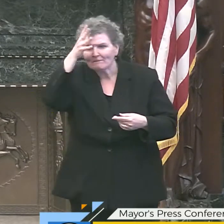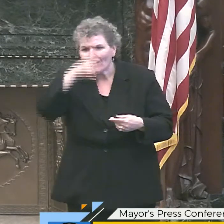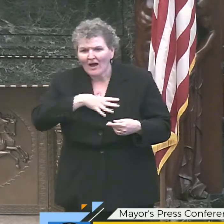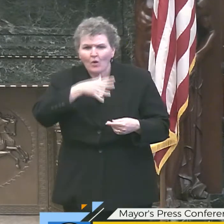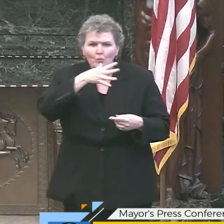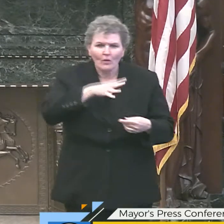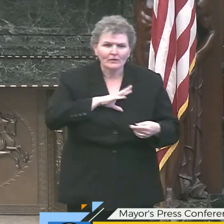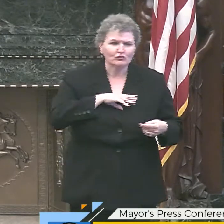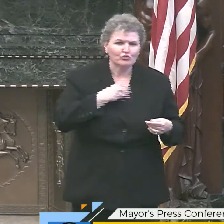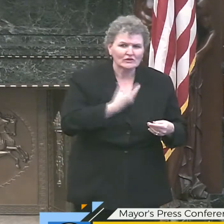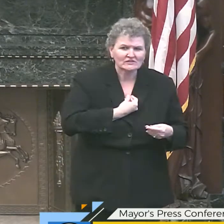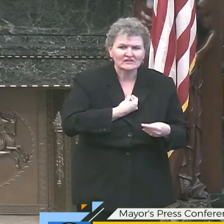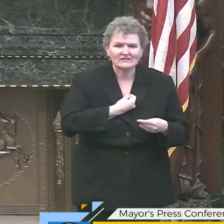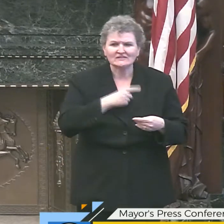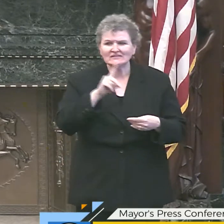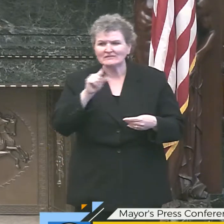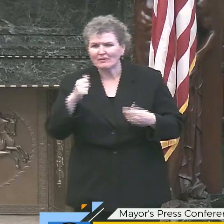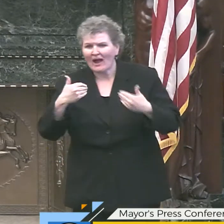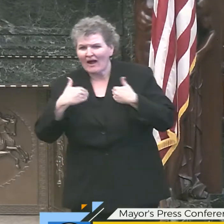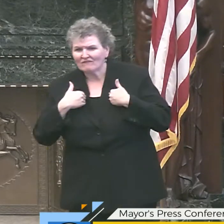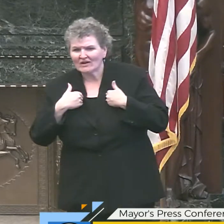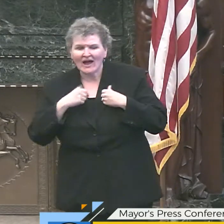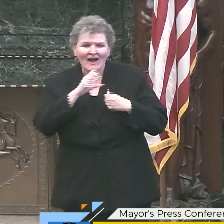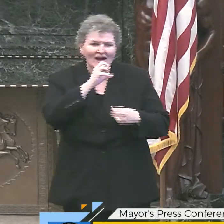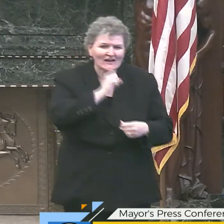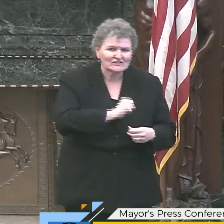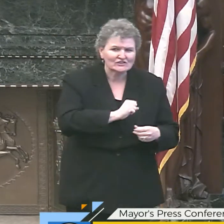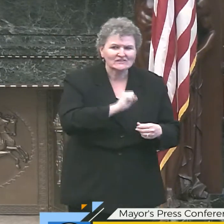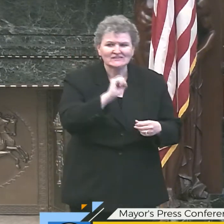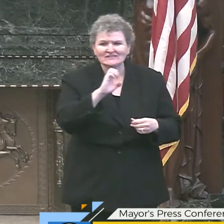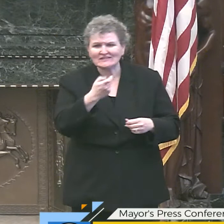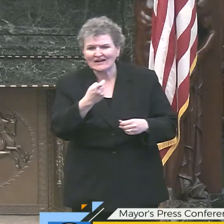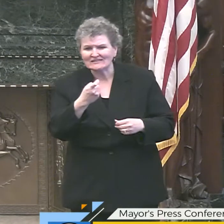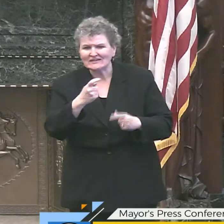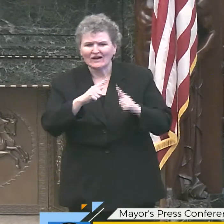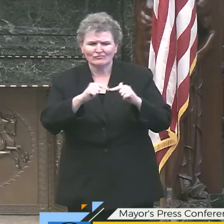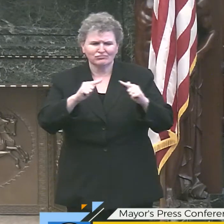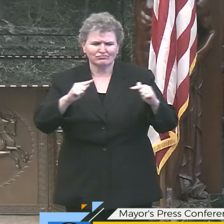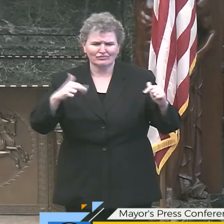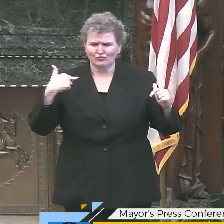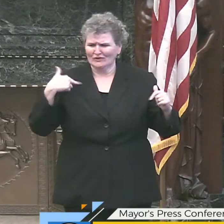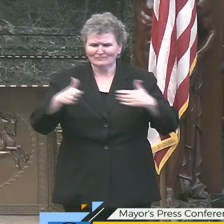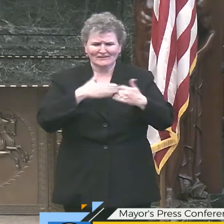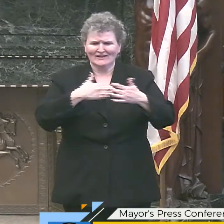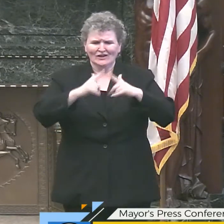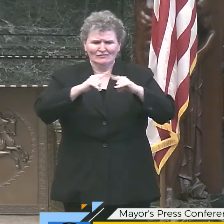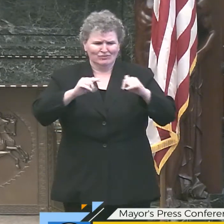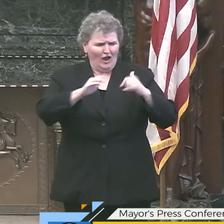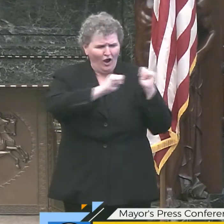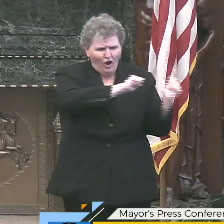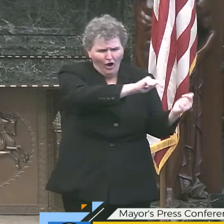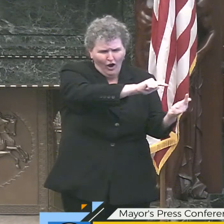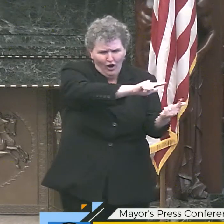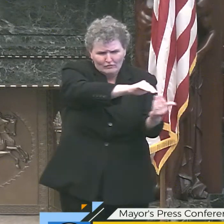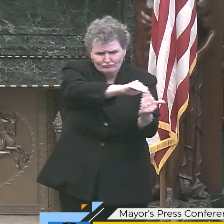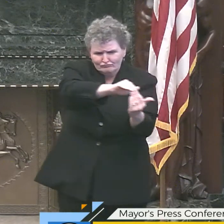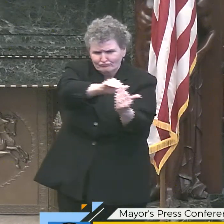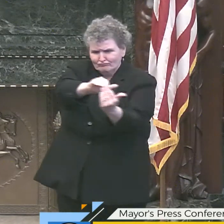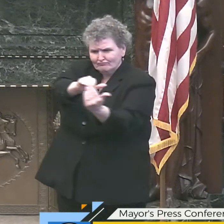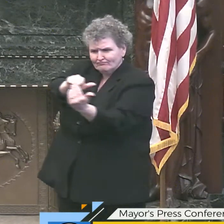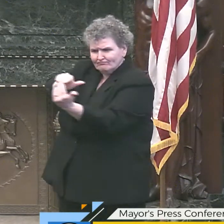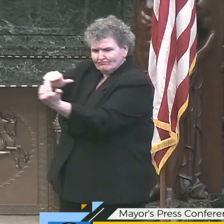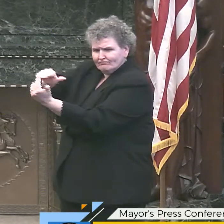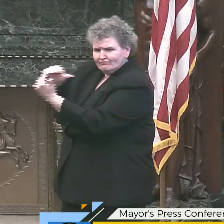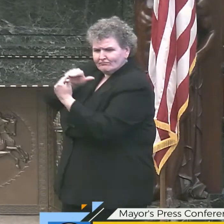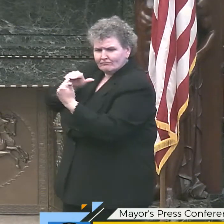origin, disability, age, sex, and exercise of conscience and religion. The Office of Civil Rights is particularly focused on